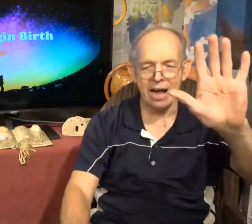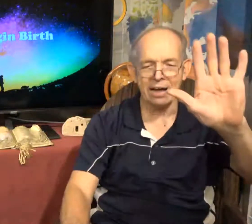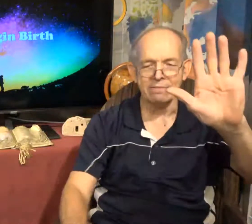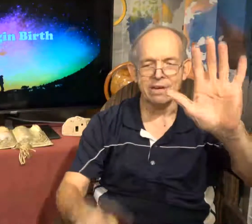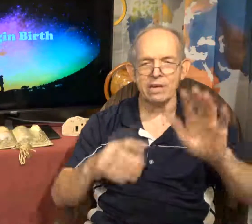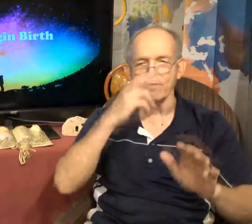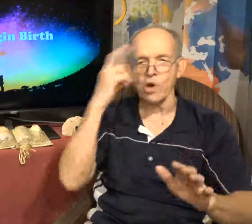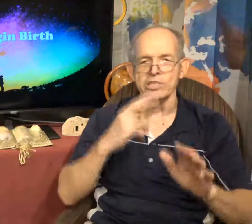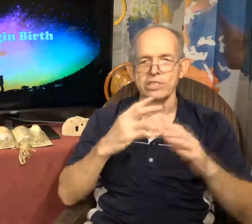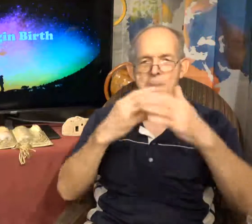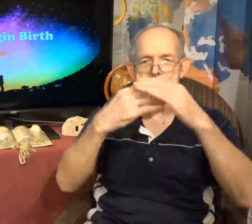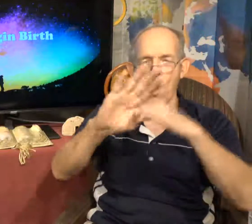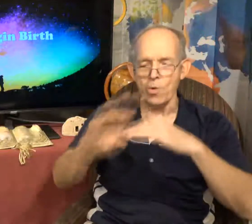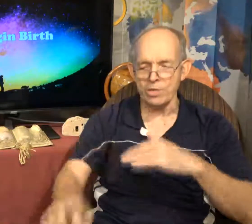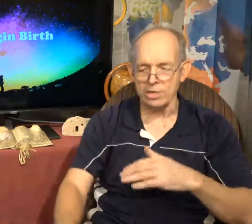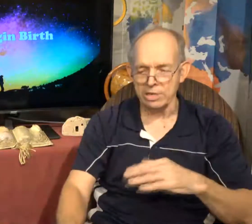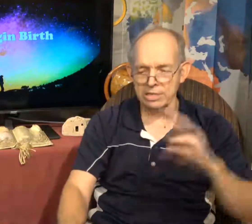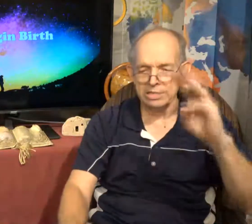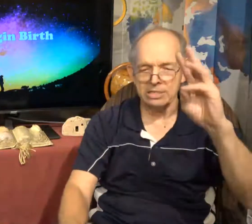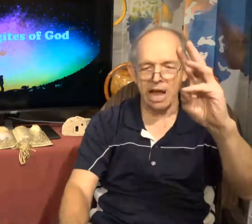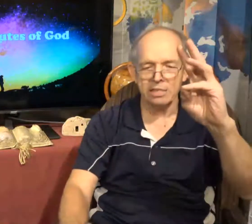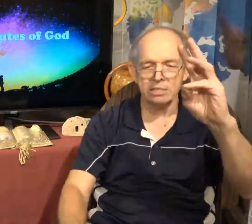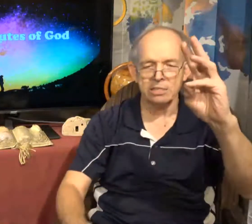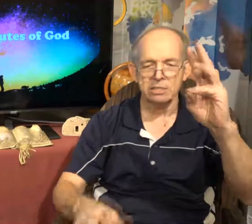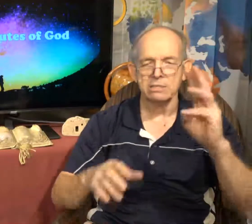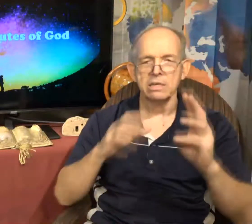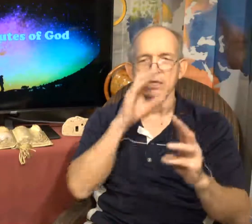5. Virgin of birth. 6.